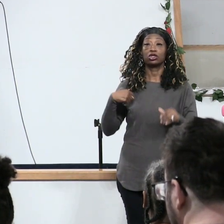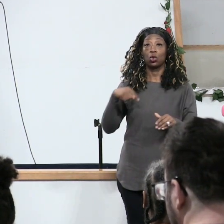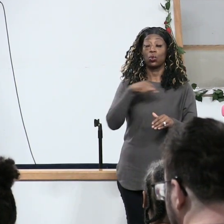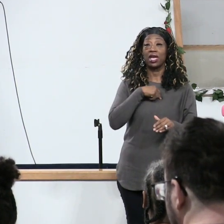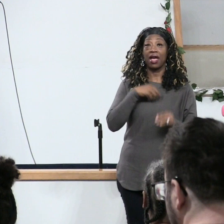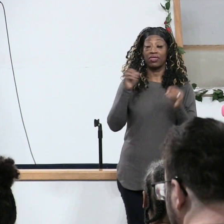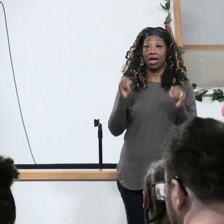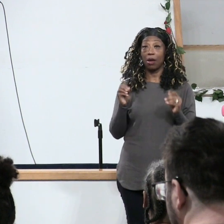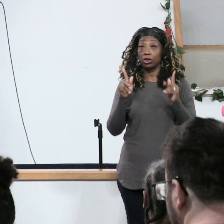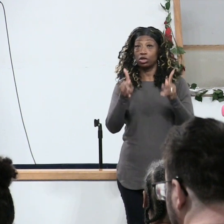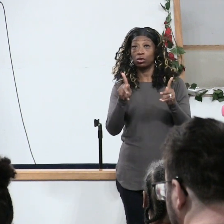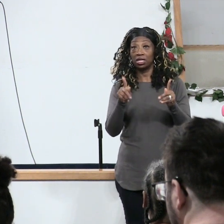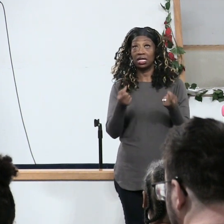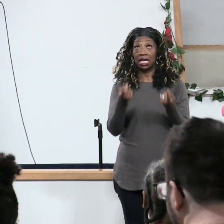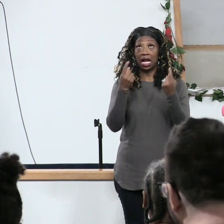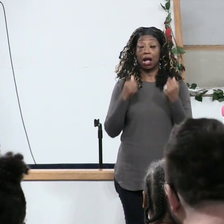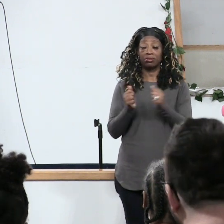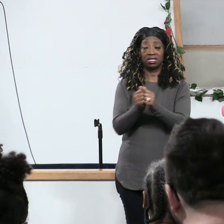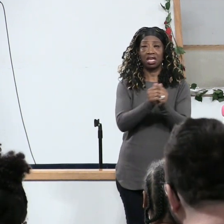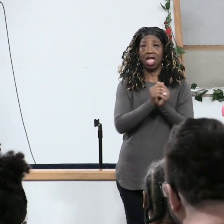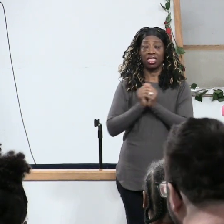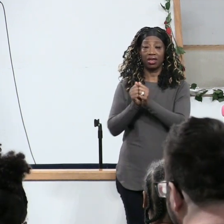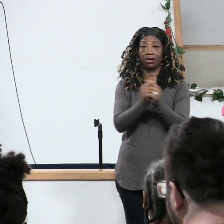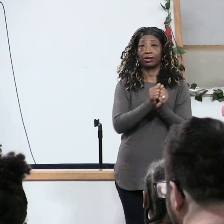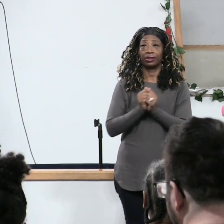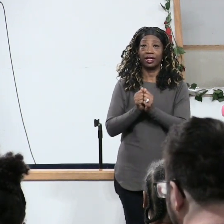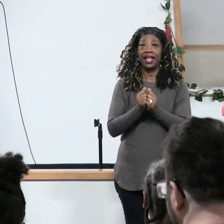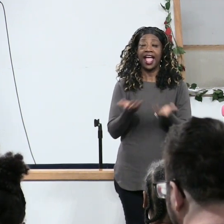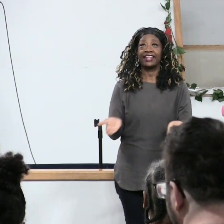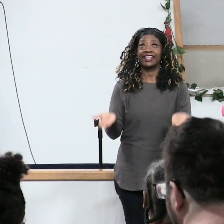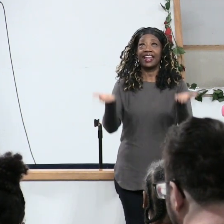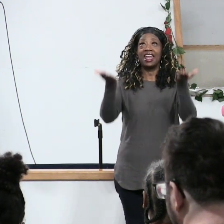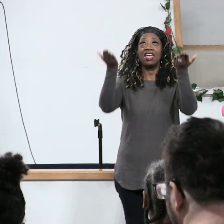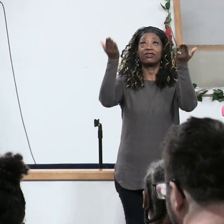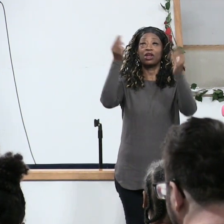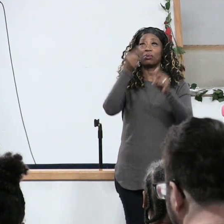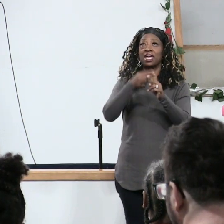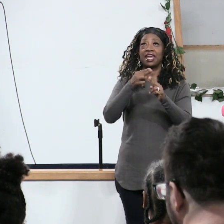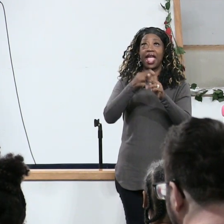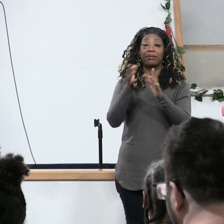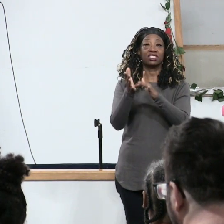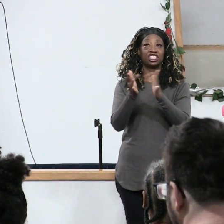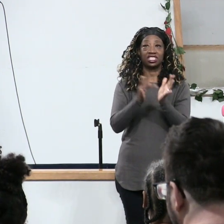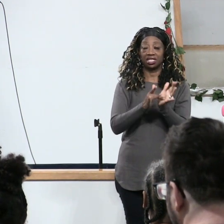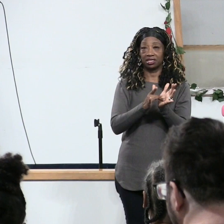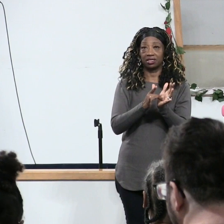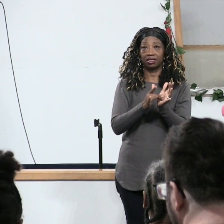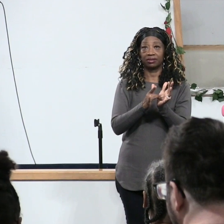privilege to come together and to lift up the name of Jesus.